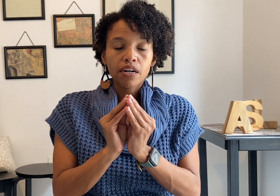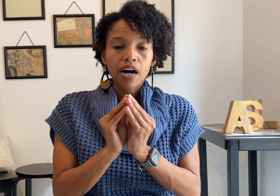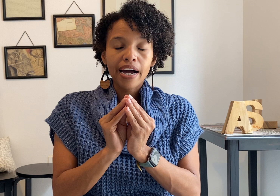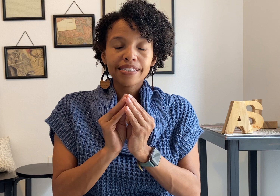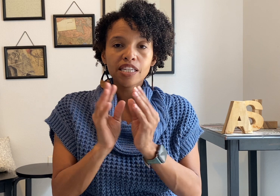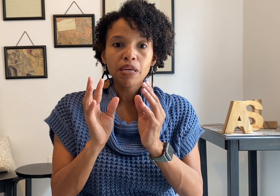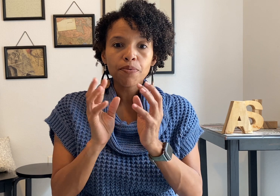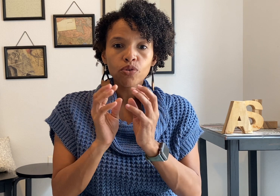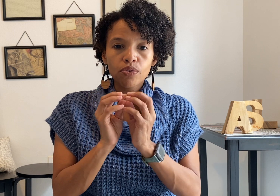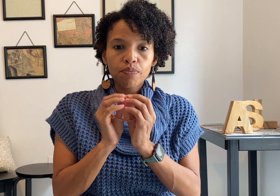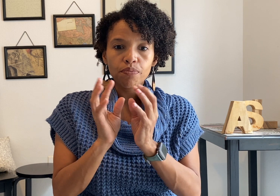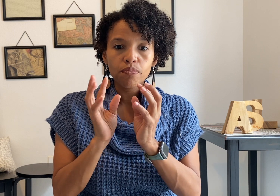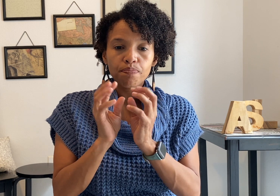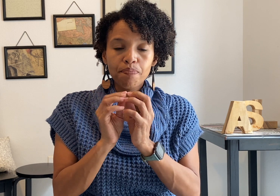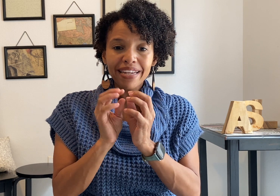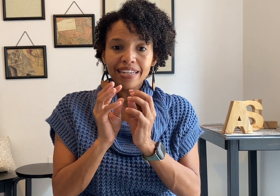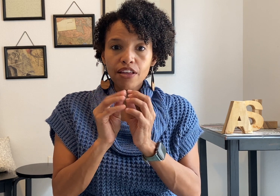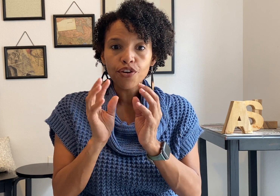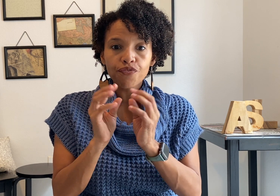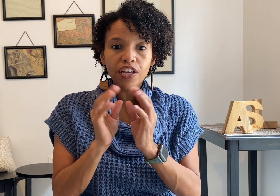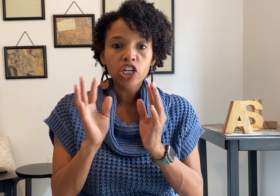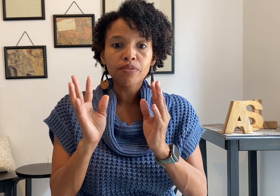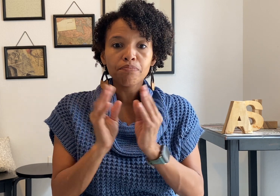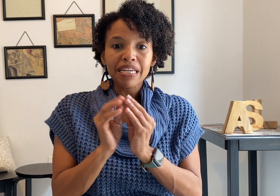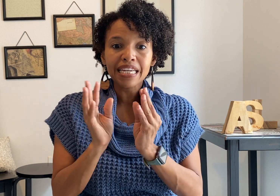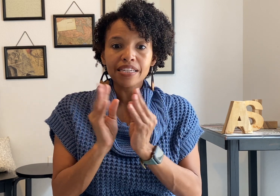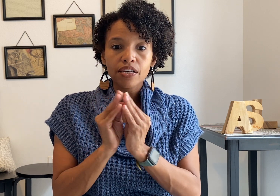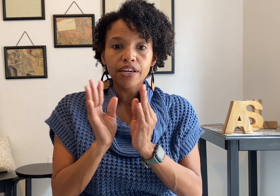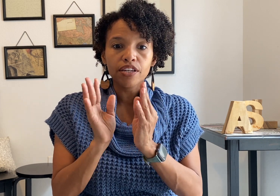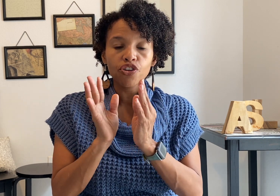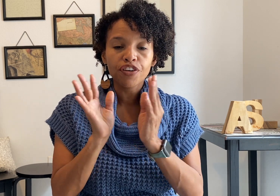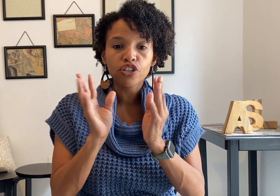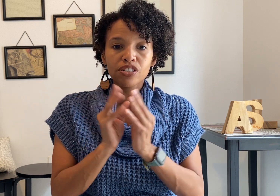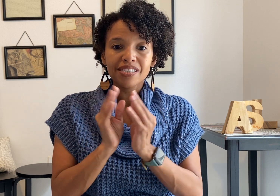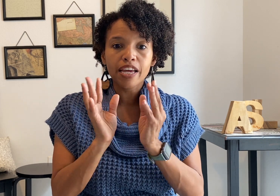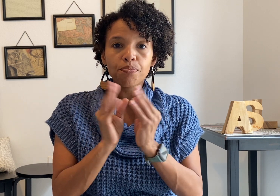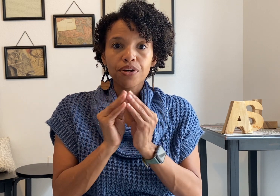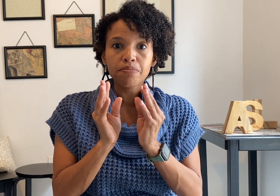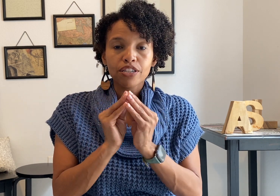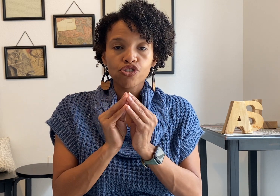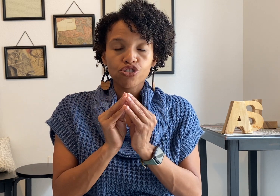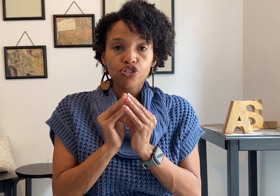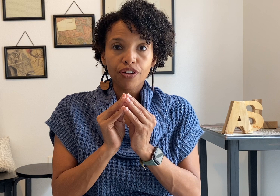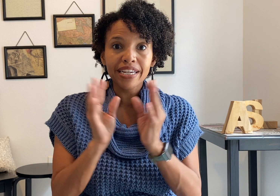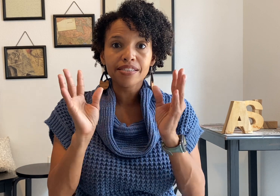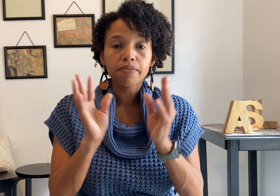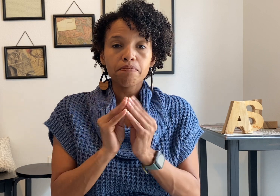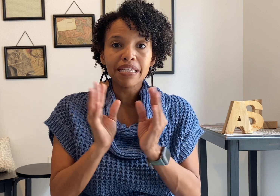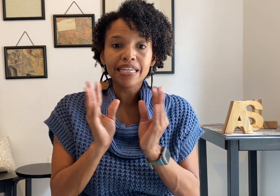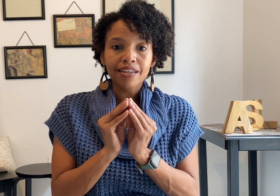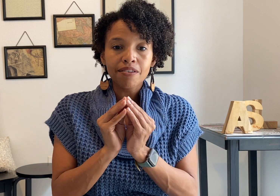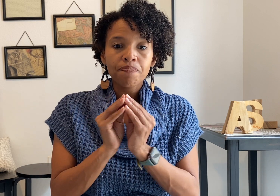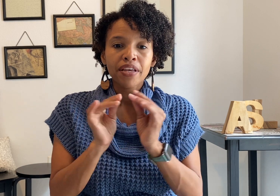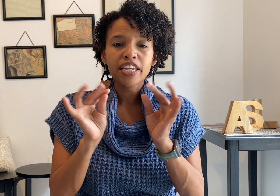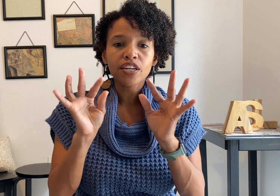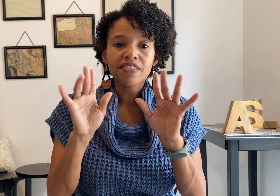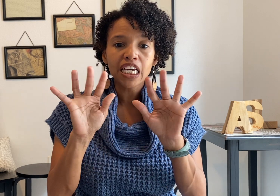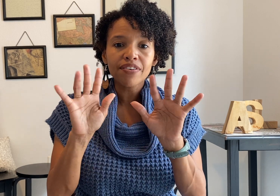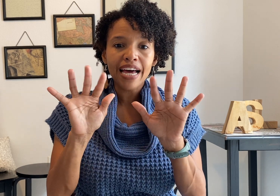I see people bending their fingers, but meeting is, your fingers should stay pretty much straight, meeting. And you can think of it as